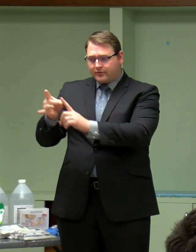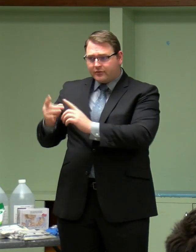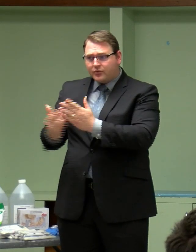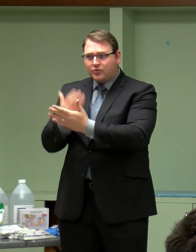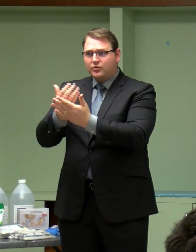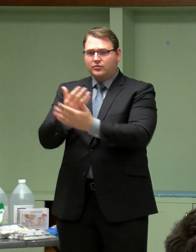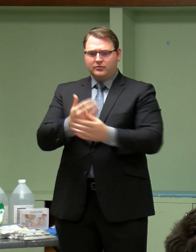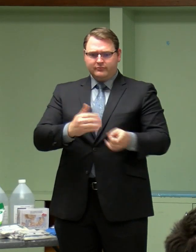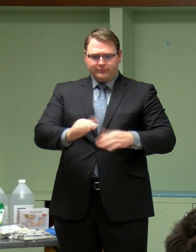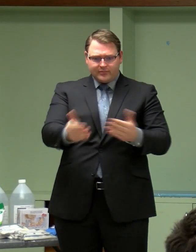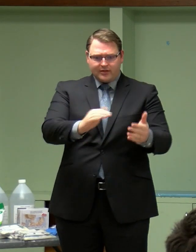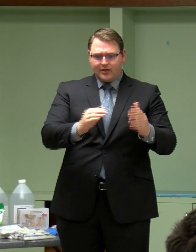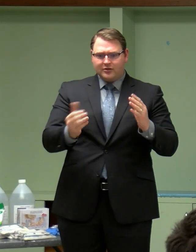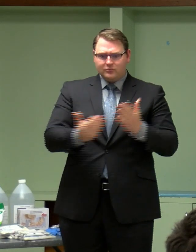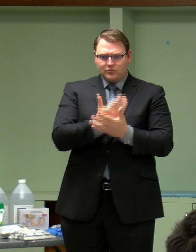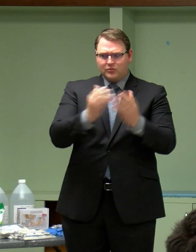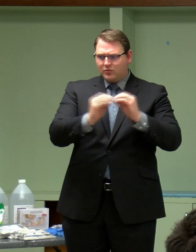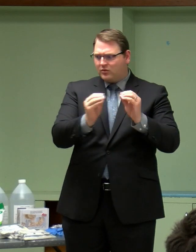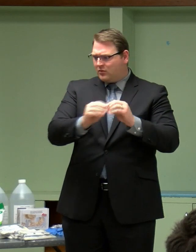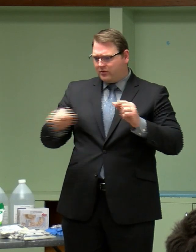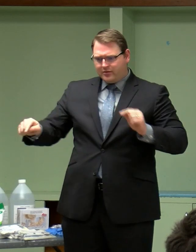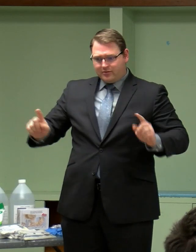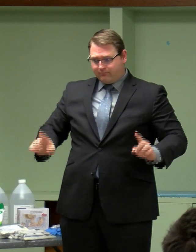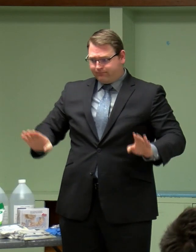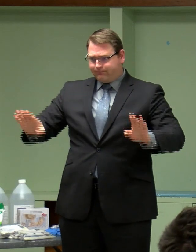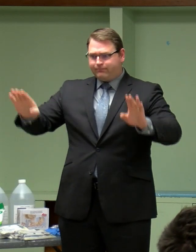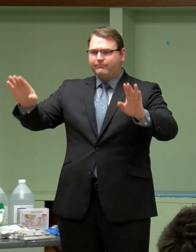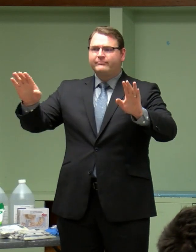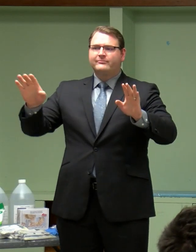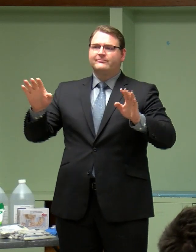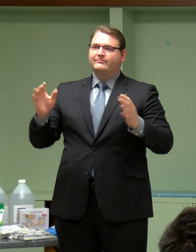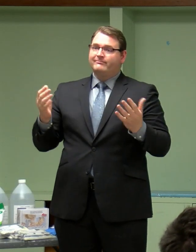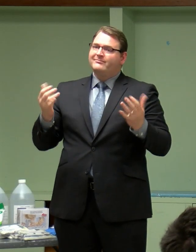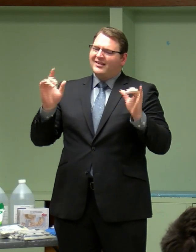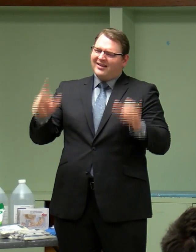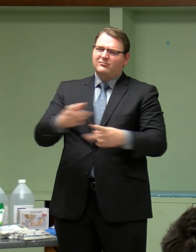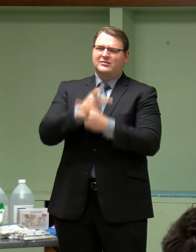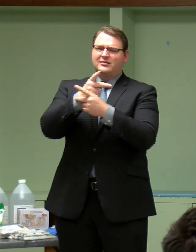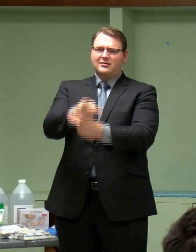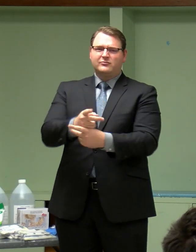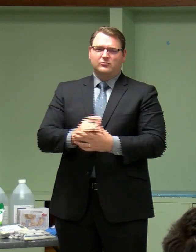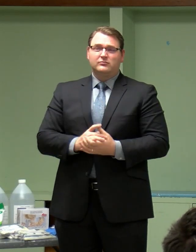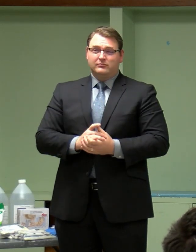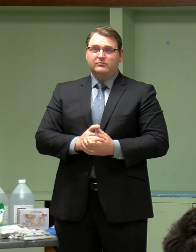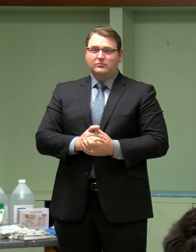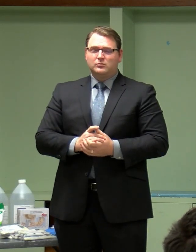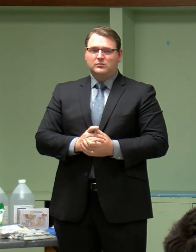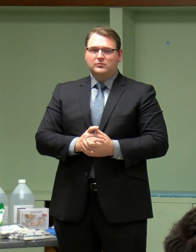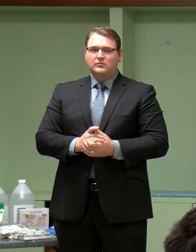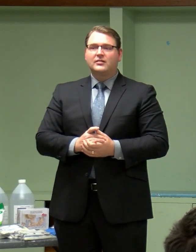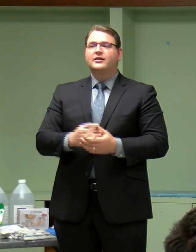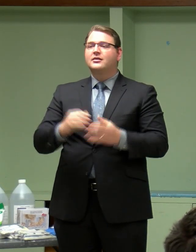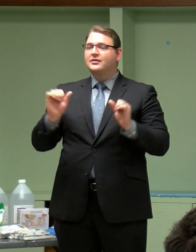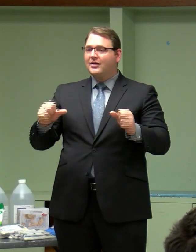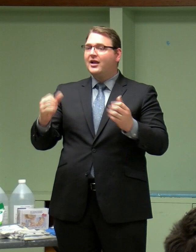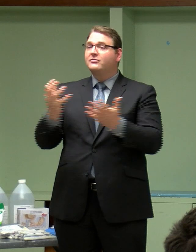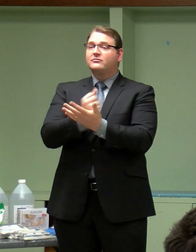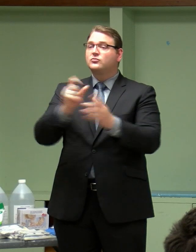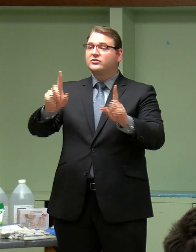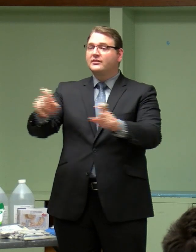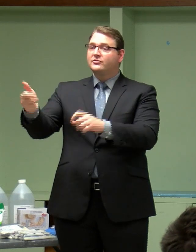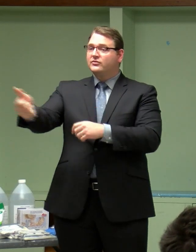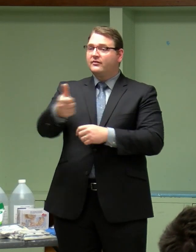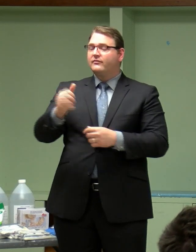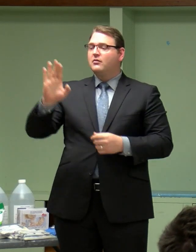here, then you need to be very, very, very careful. Please take advantage of the testing sites. Again, Butler Stadium, Delmar